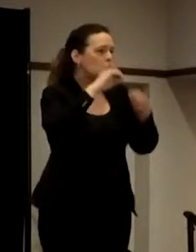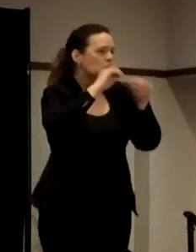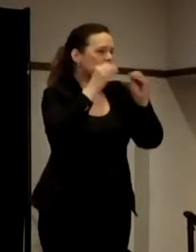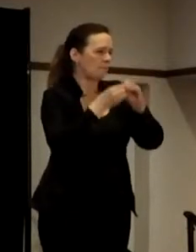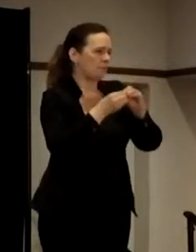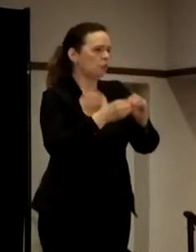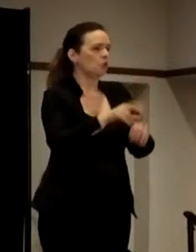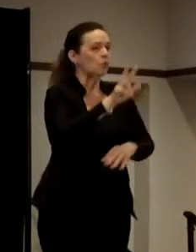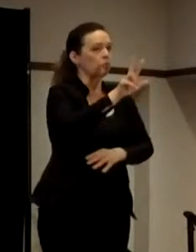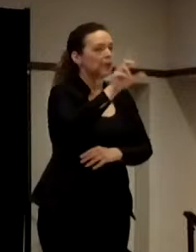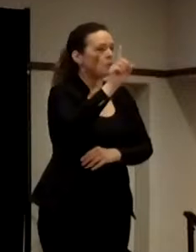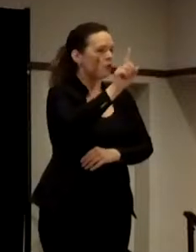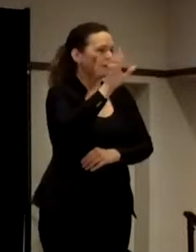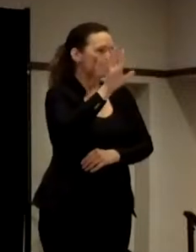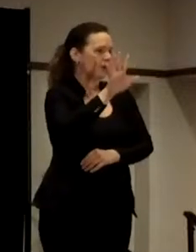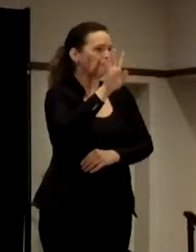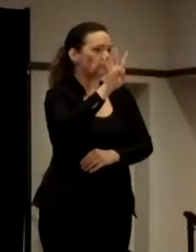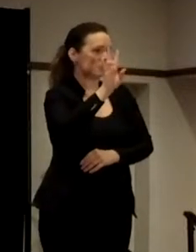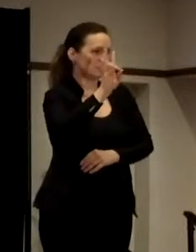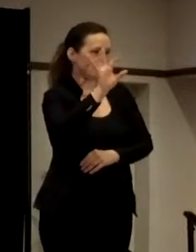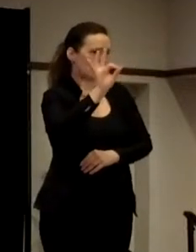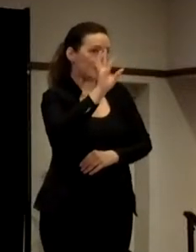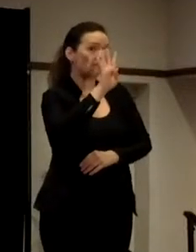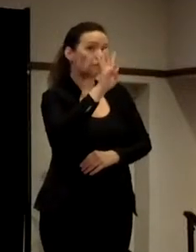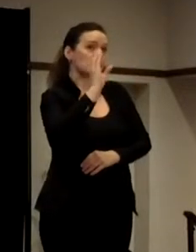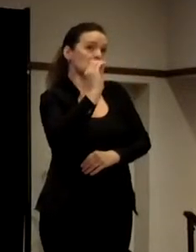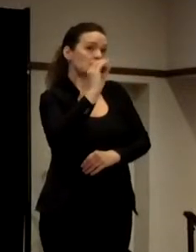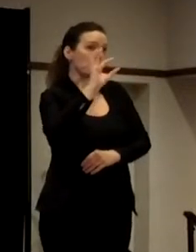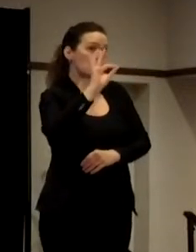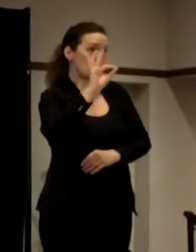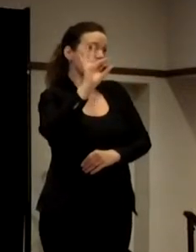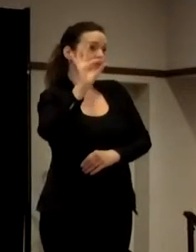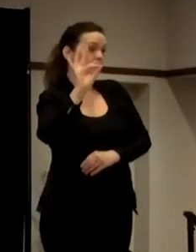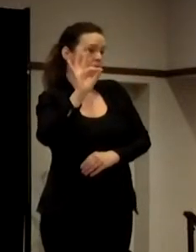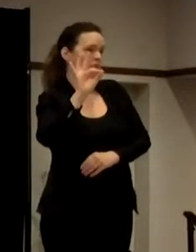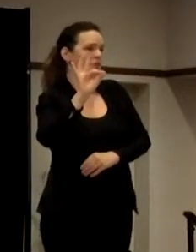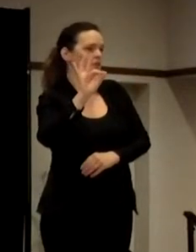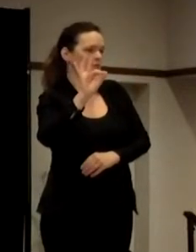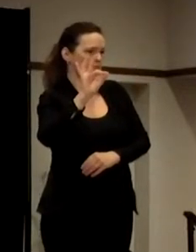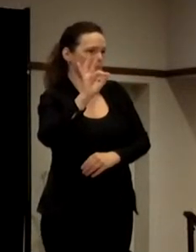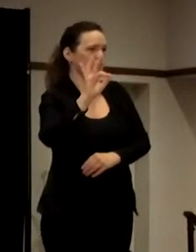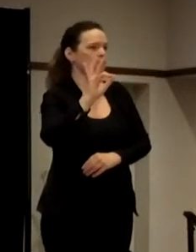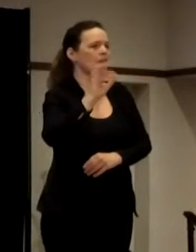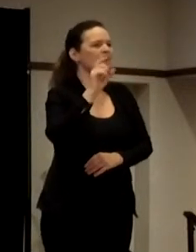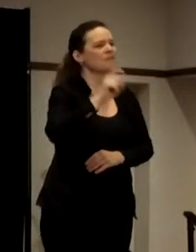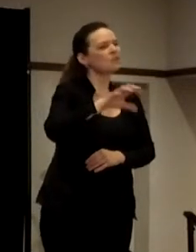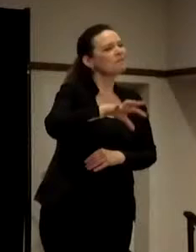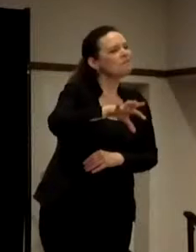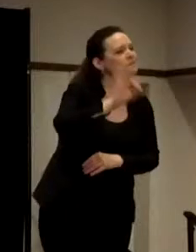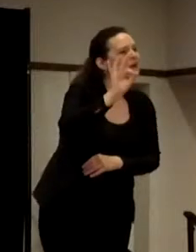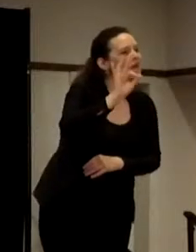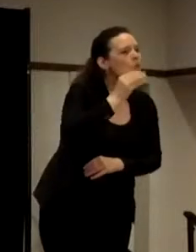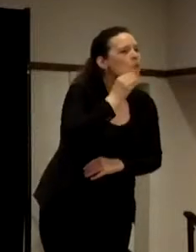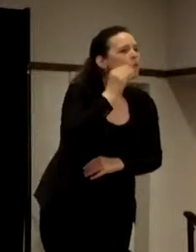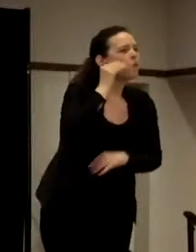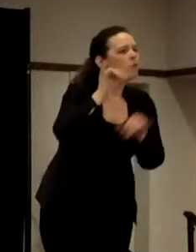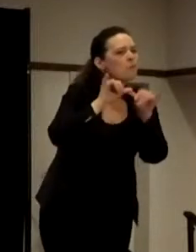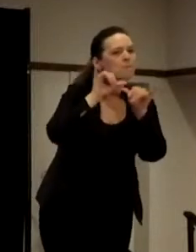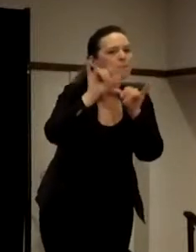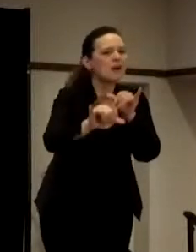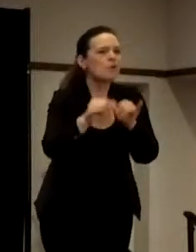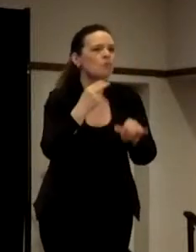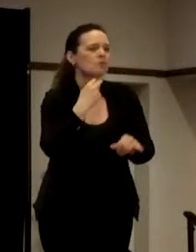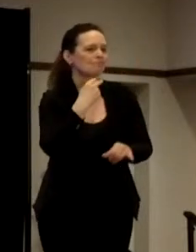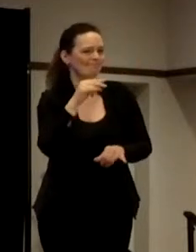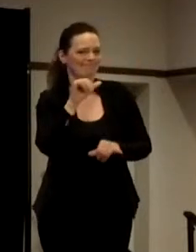find homebound seniors and get them, once we know where they are, start to implement a plan